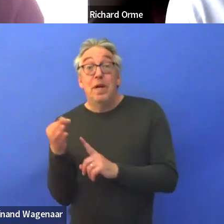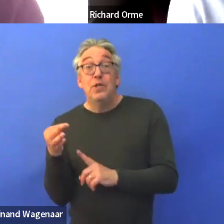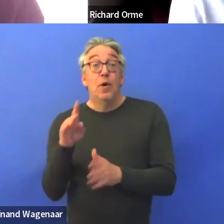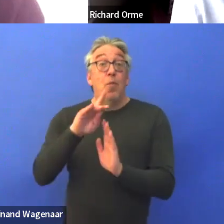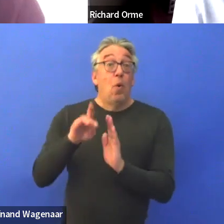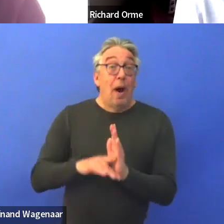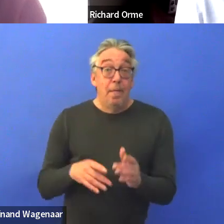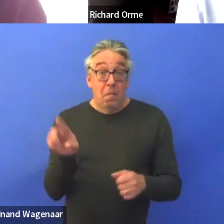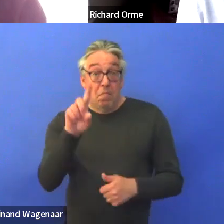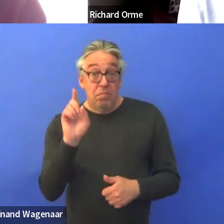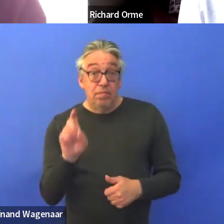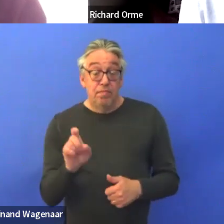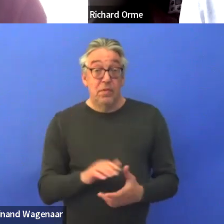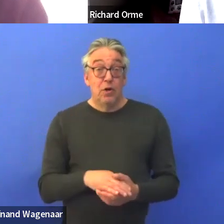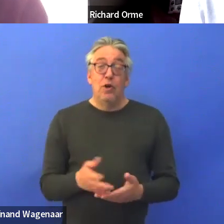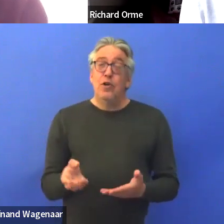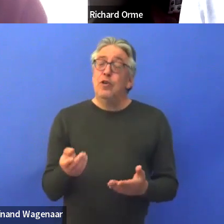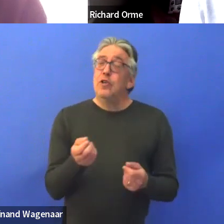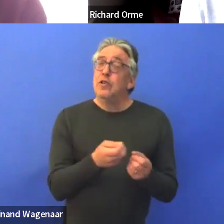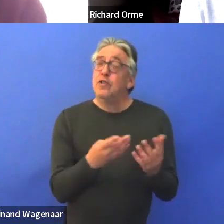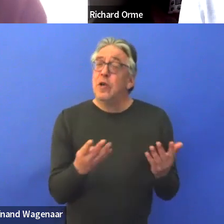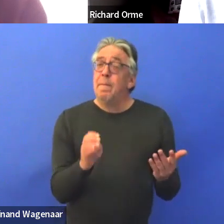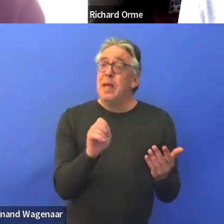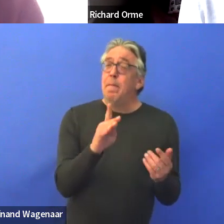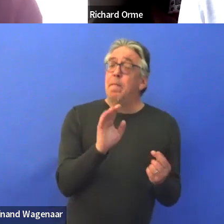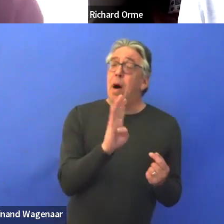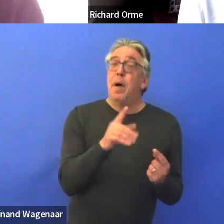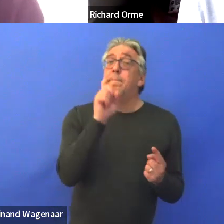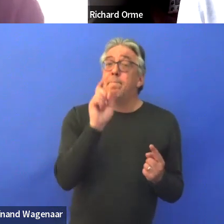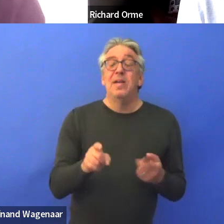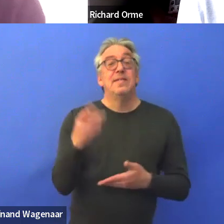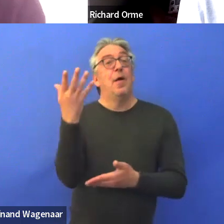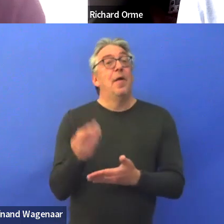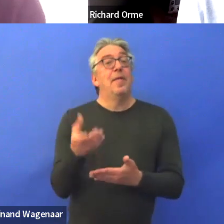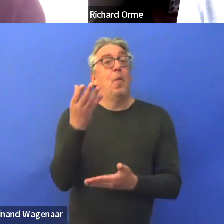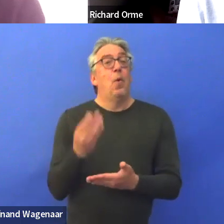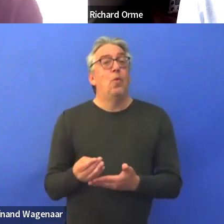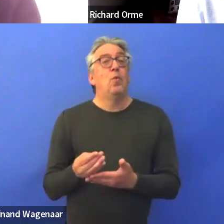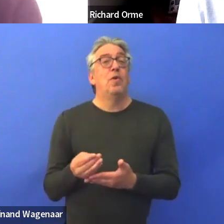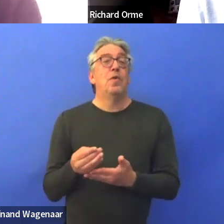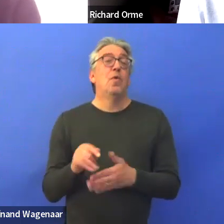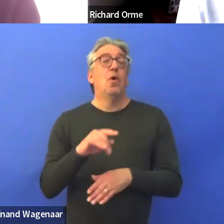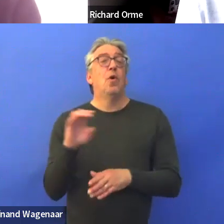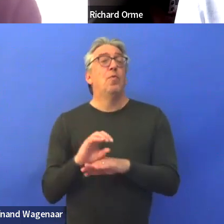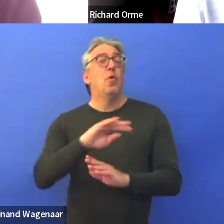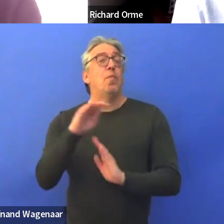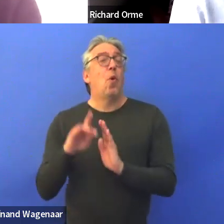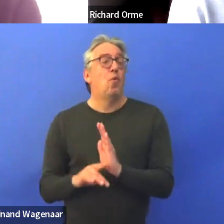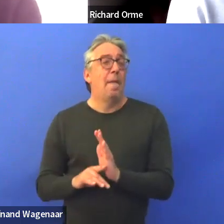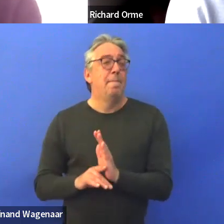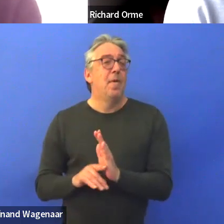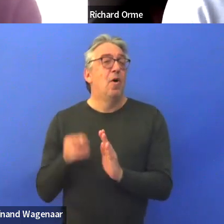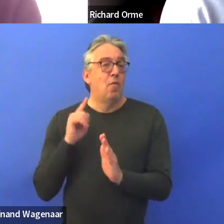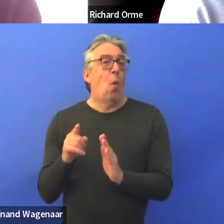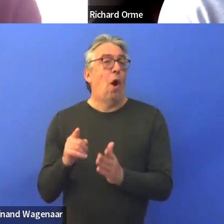a reader, but some of them you may need to download a reader. But Richard, you will talk about this in the second